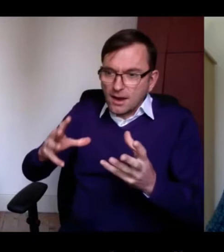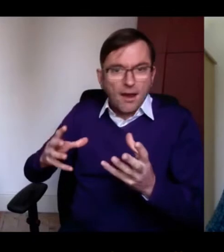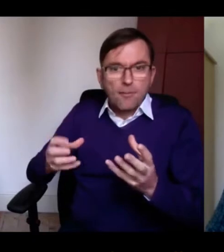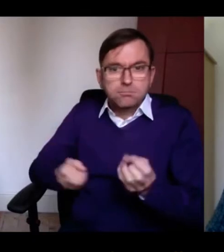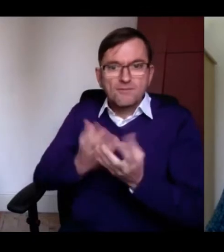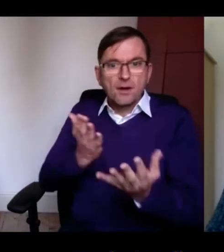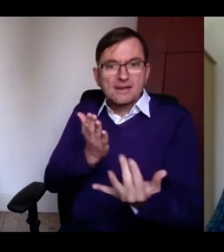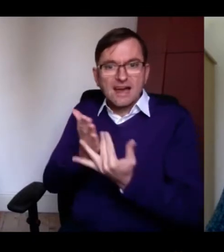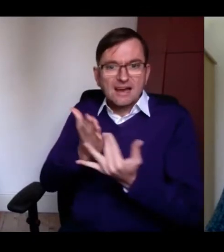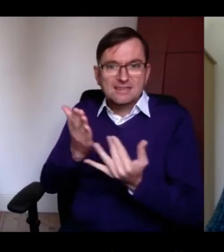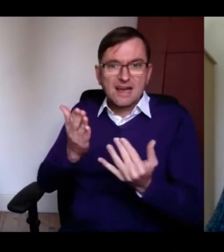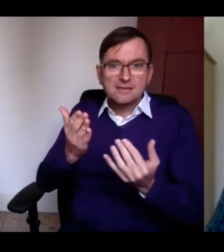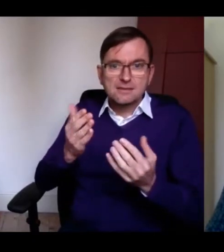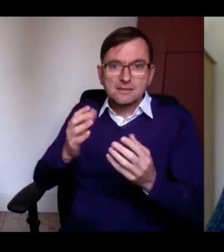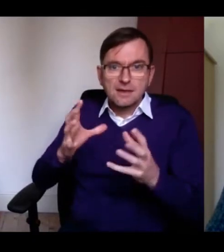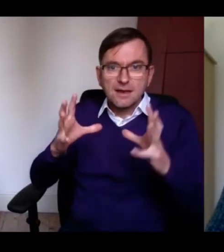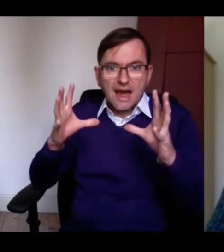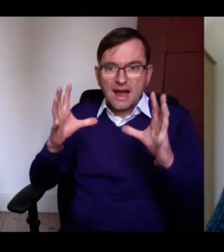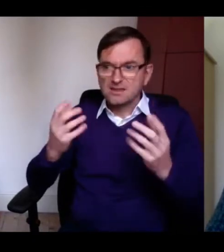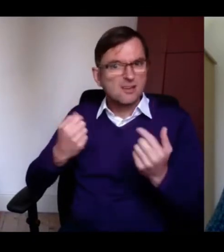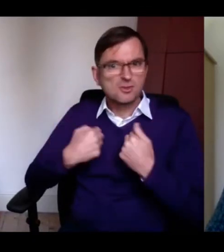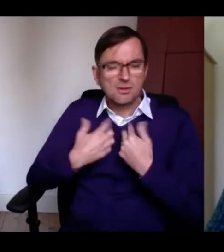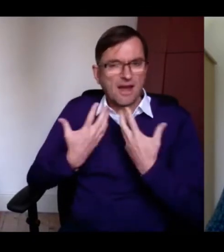realize you're learning about a guy. Um,